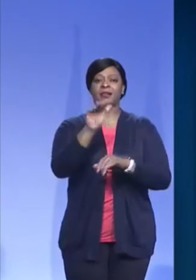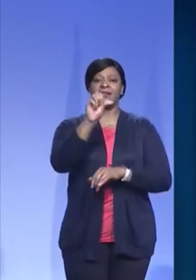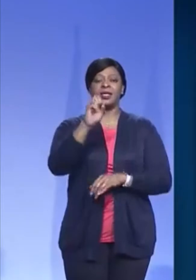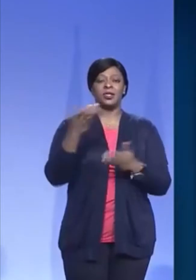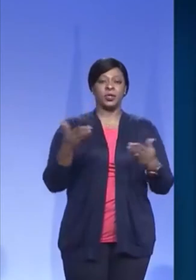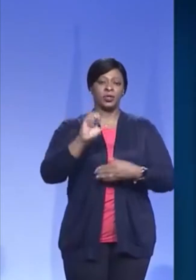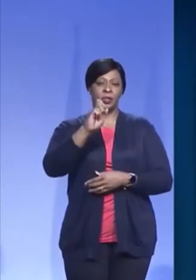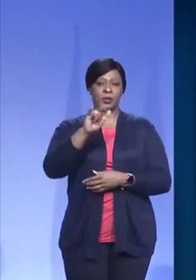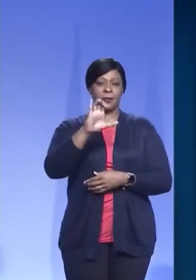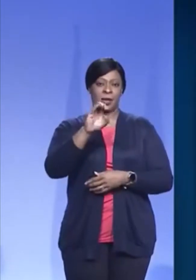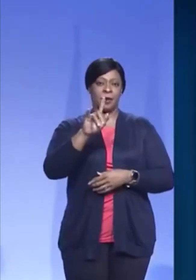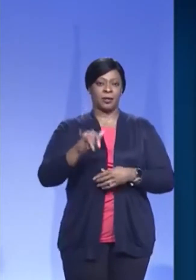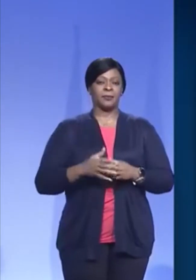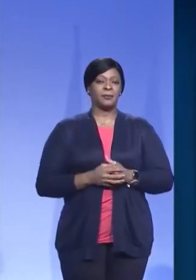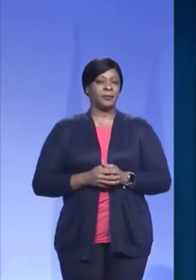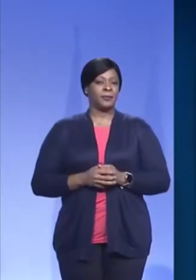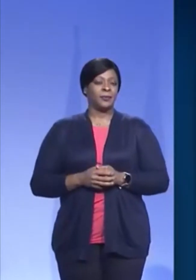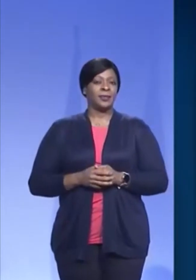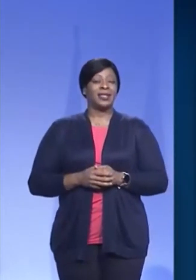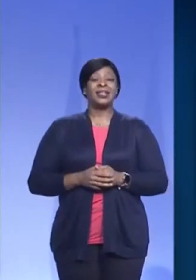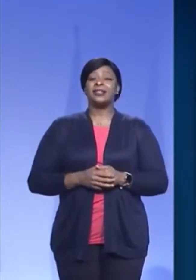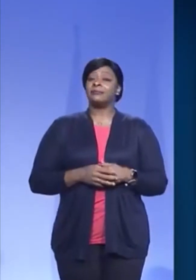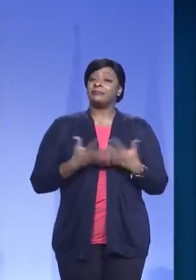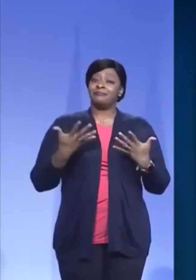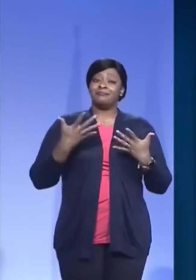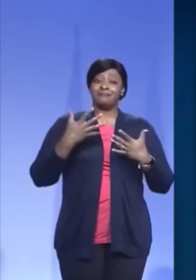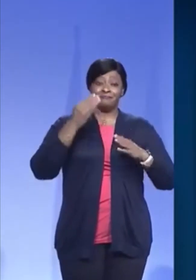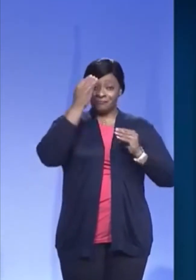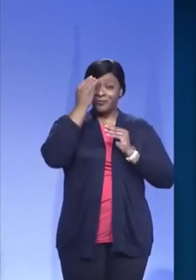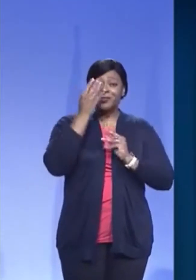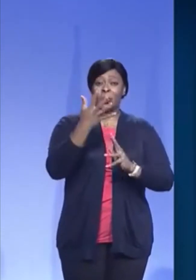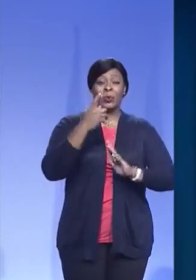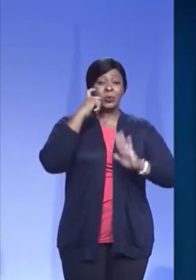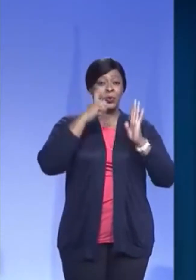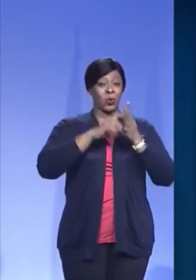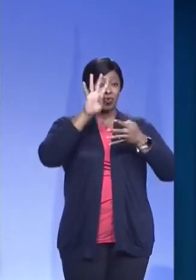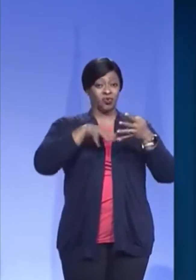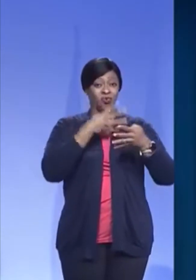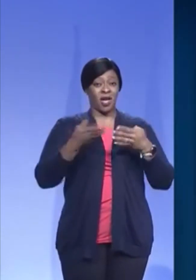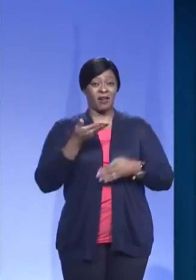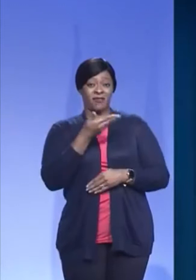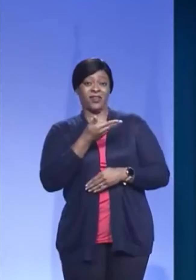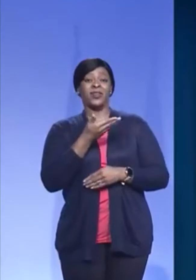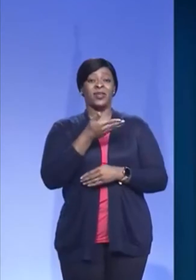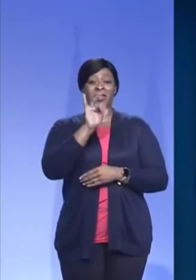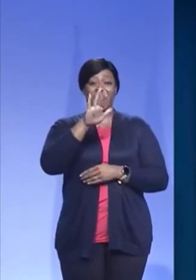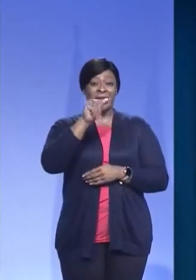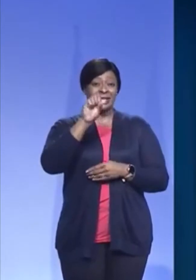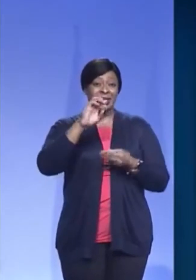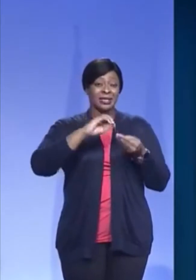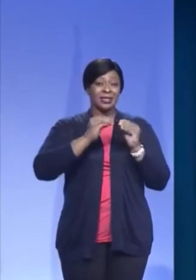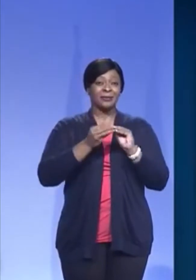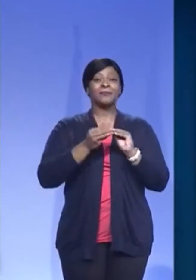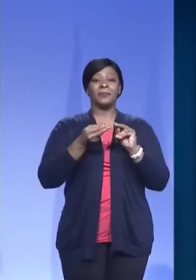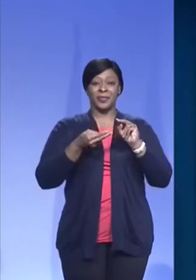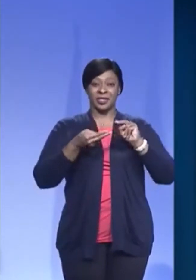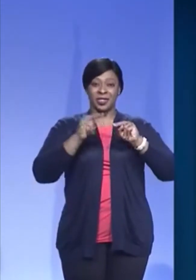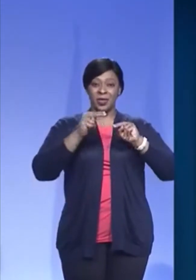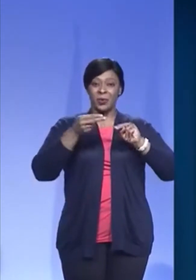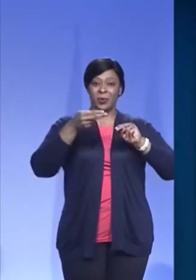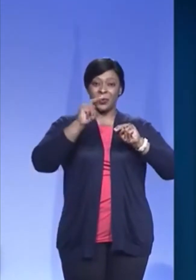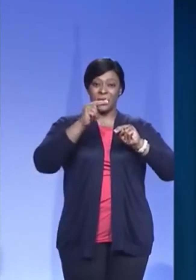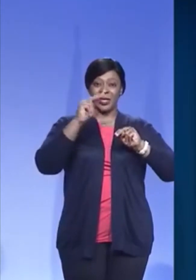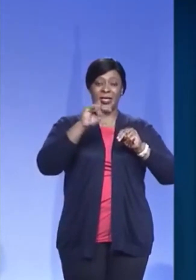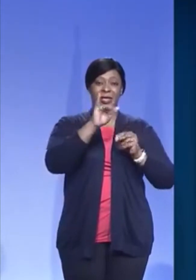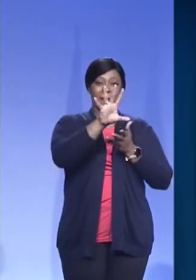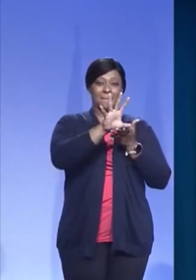Shelby County. Now the thing I would note about this, you can see on the graph that the cases have started to increase. This mirrors